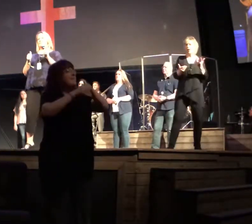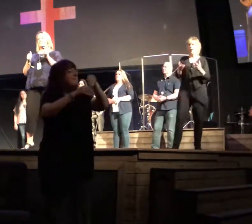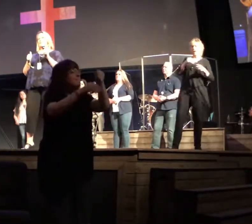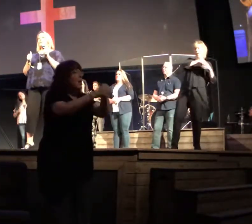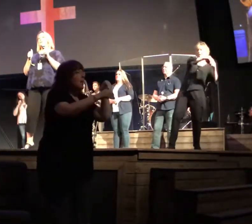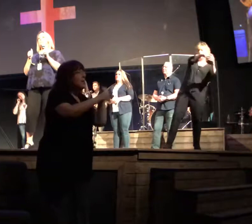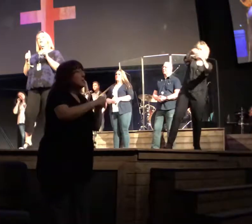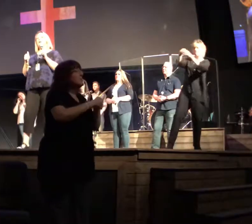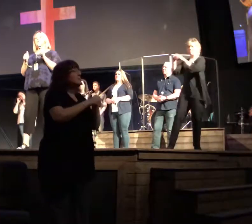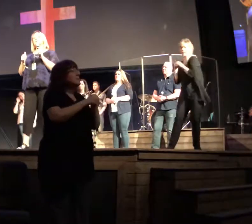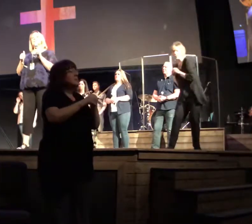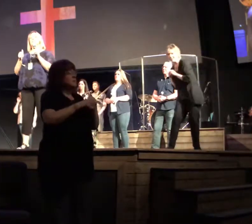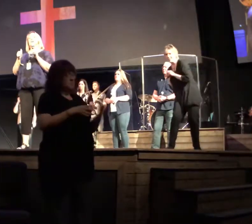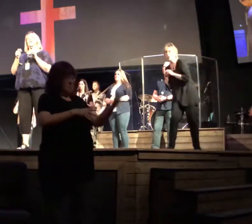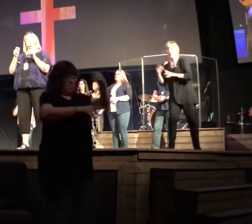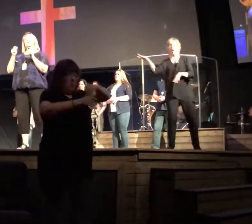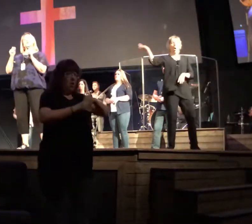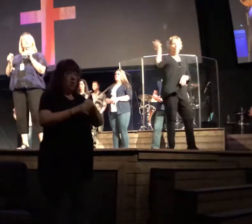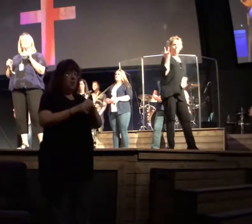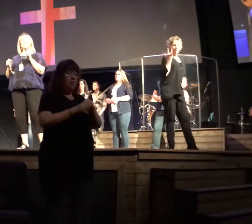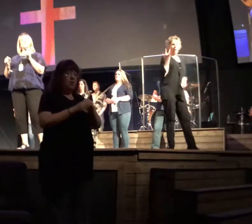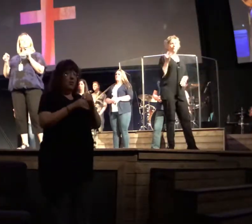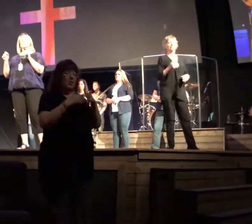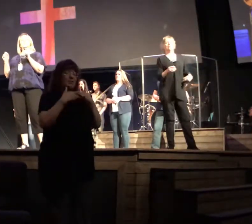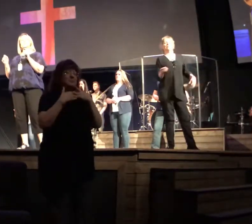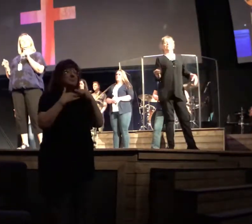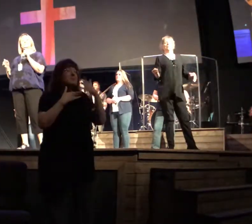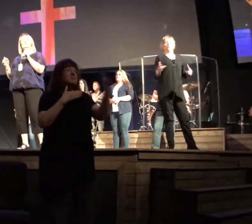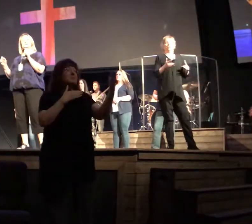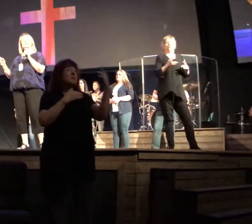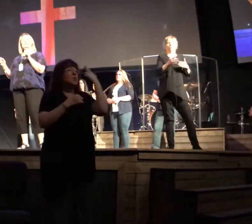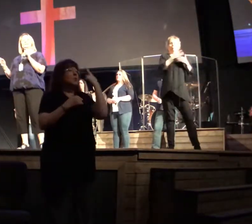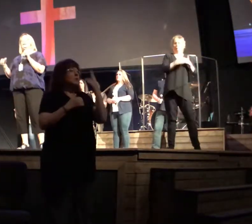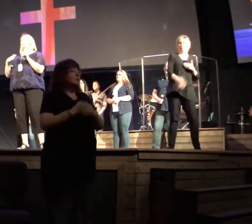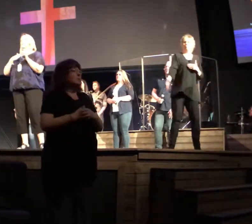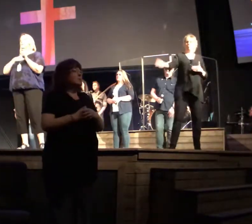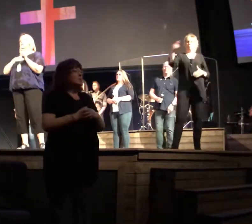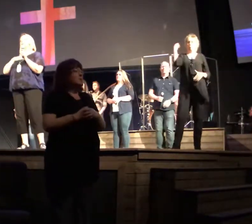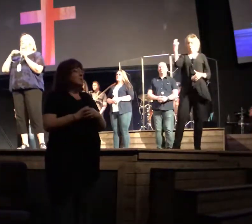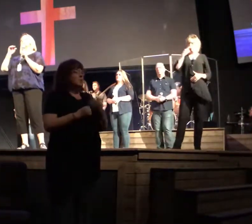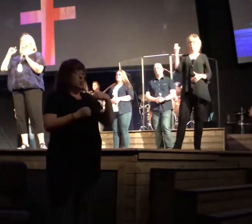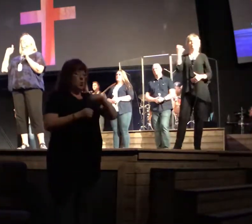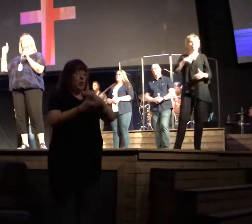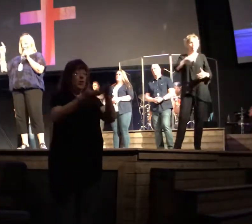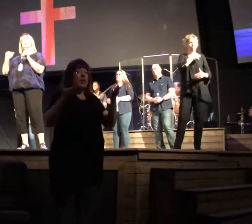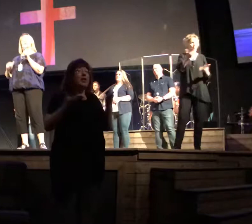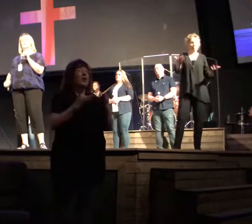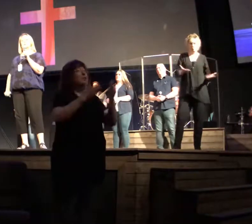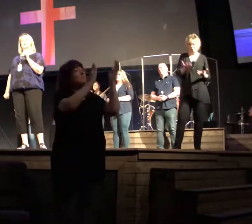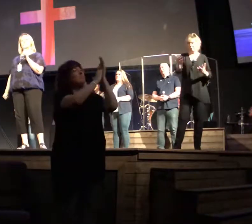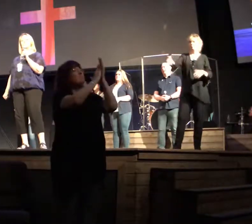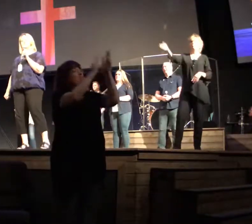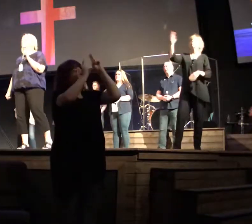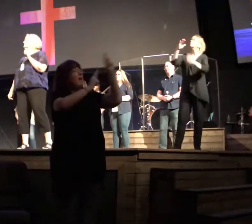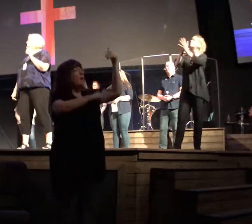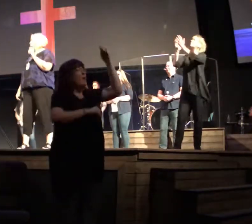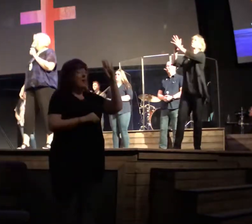investing. Be part of an eternal reason, right? We're here to give God the